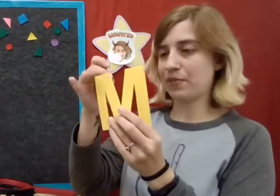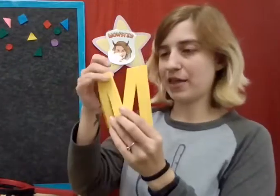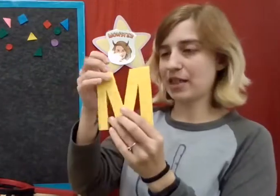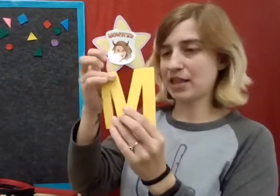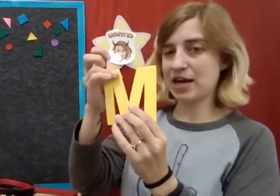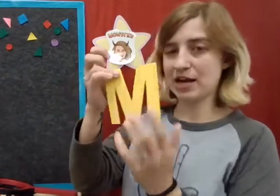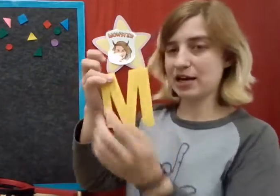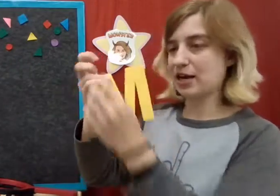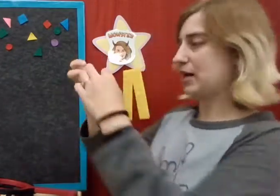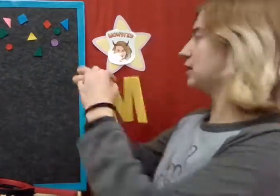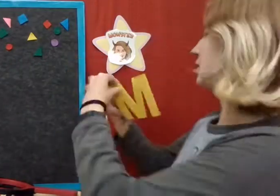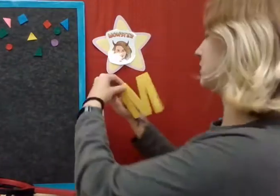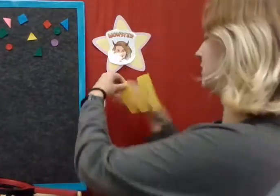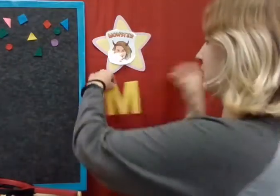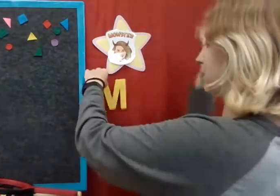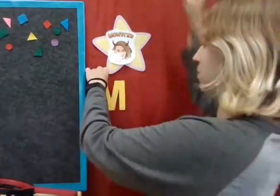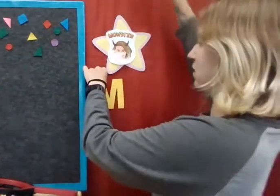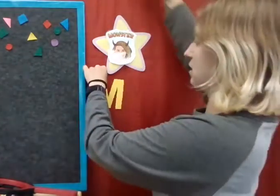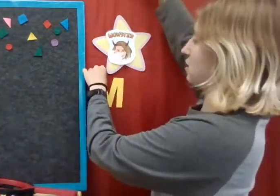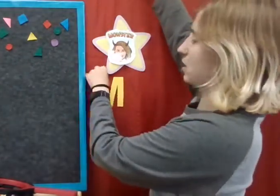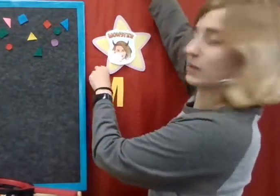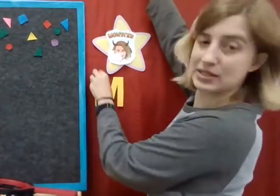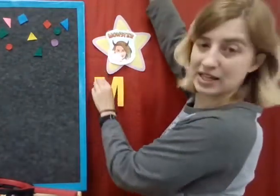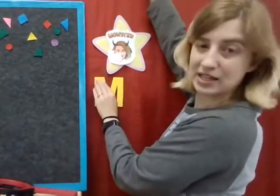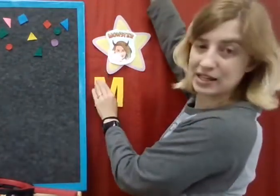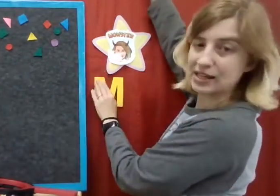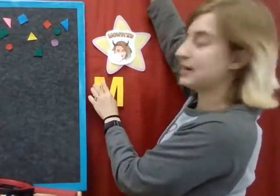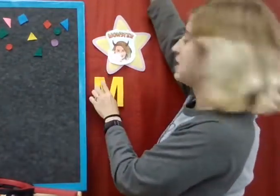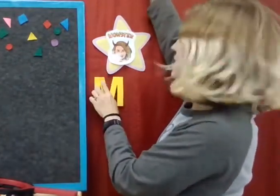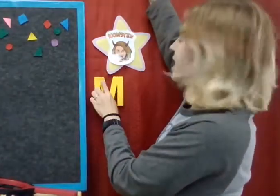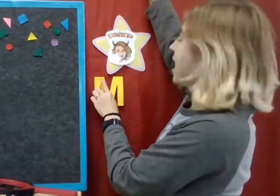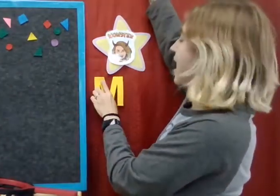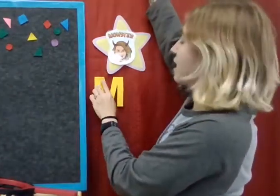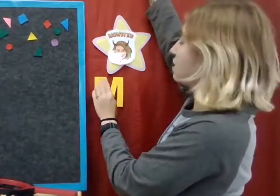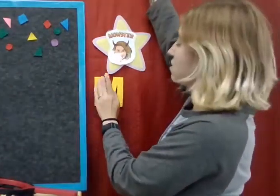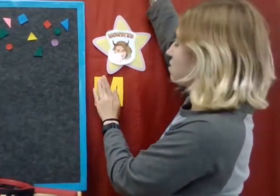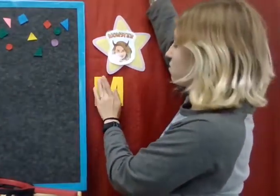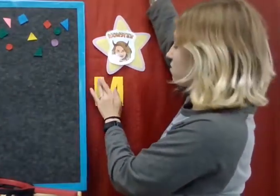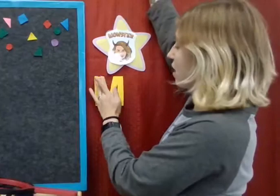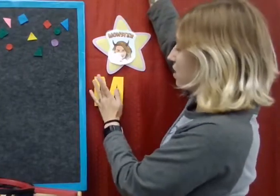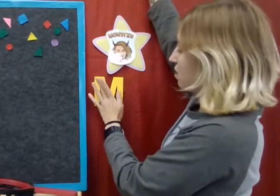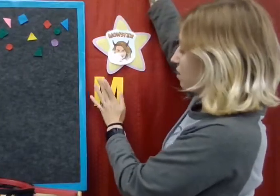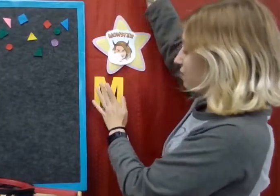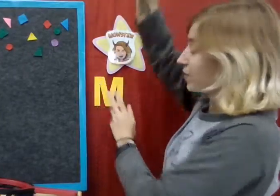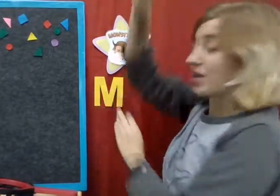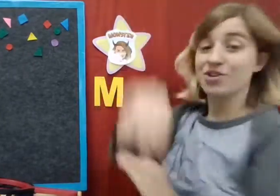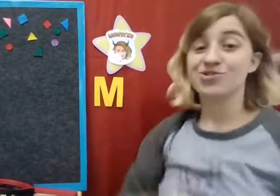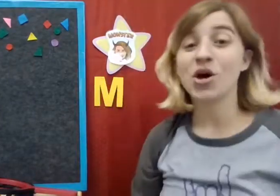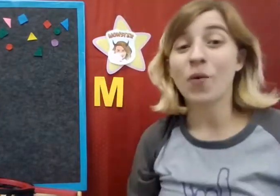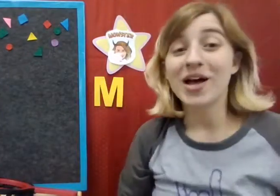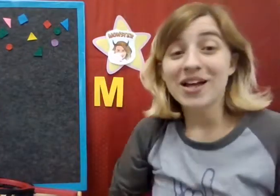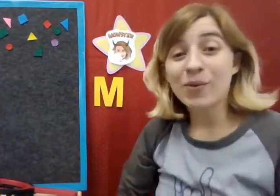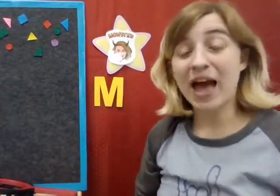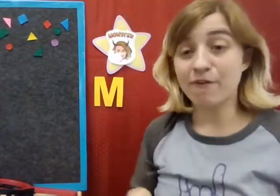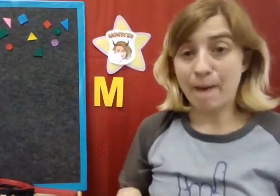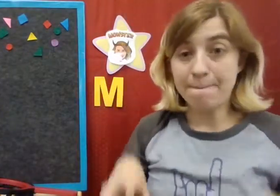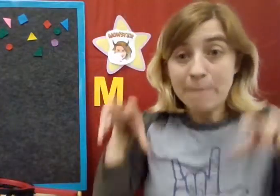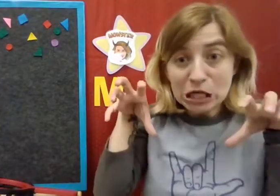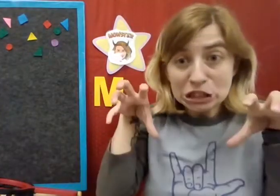that there, and let's see if I put it here. Can we see it? Yeah. All right. So we have